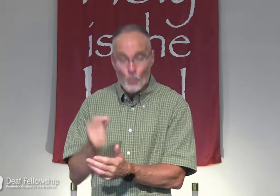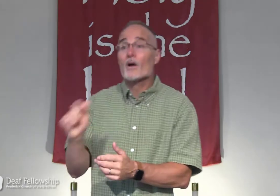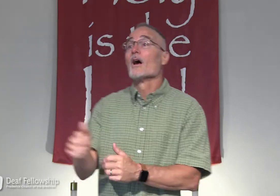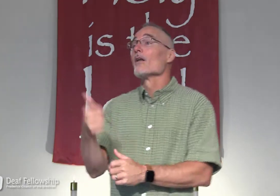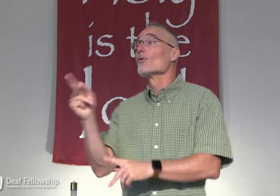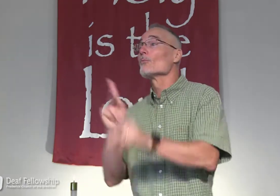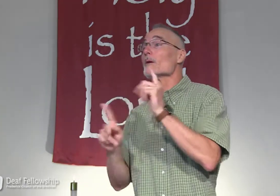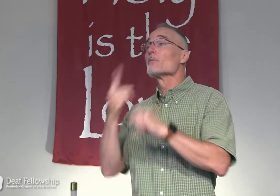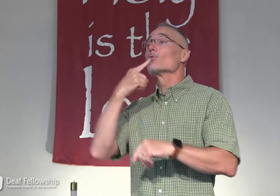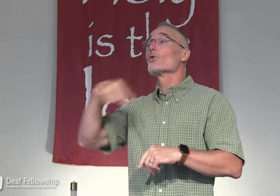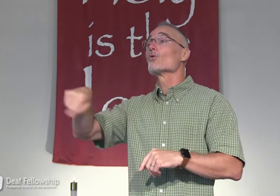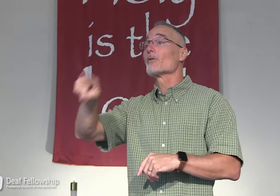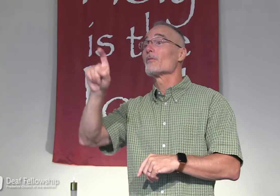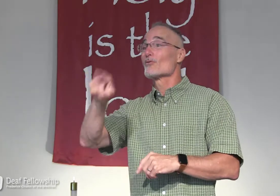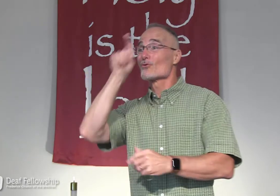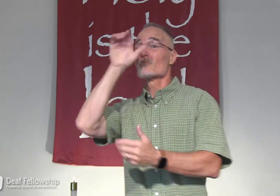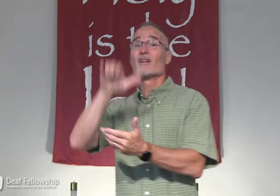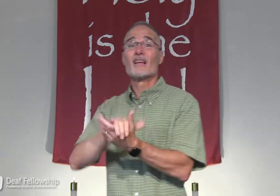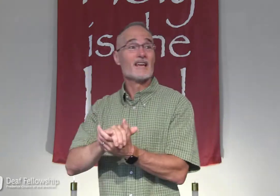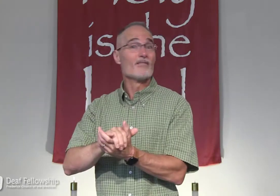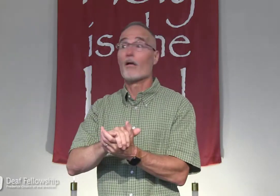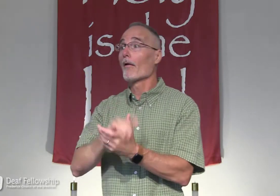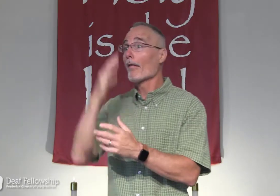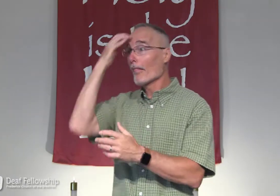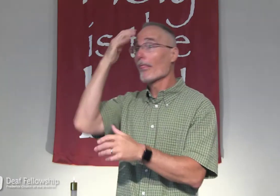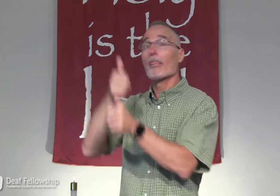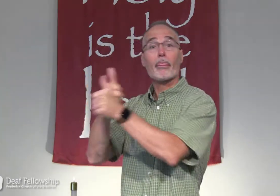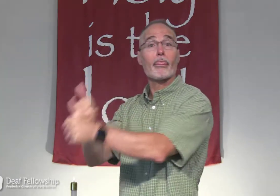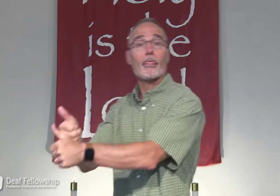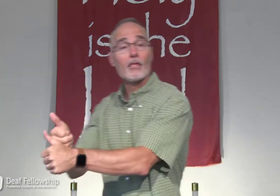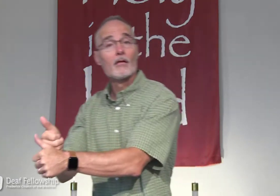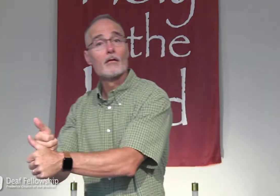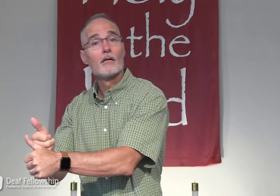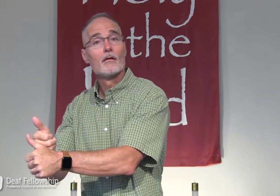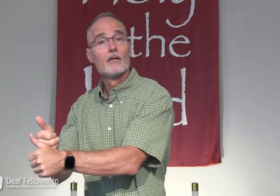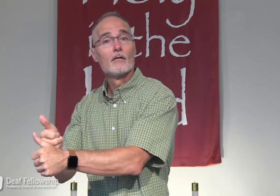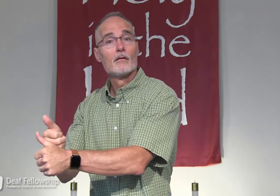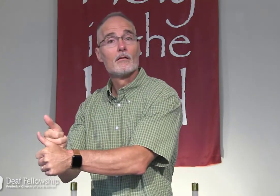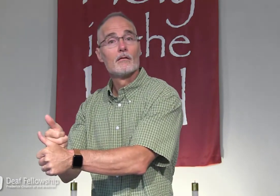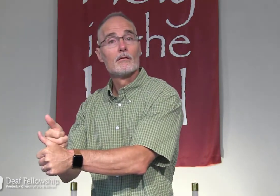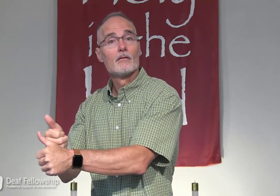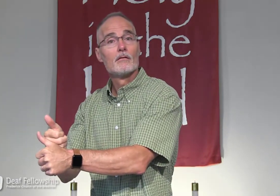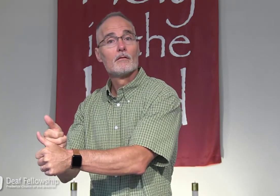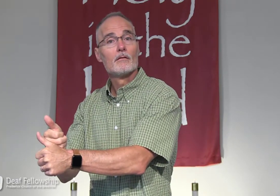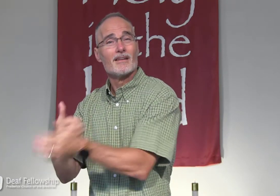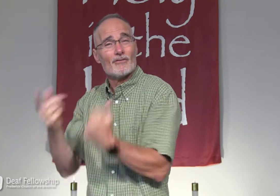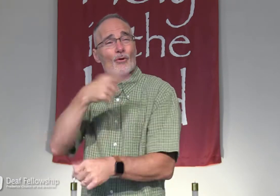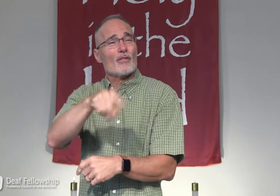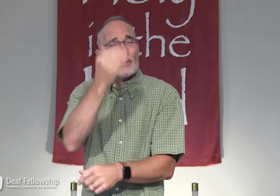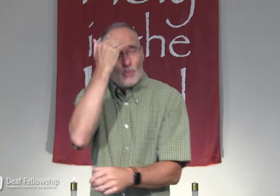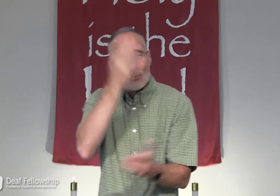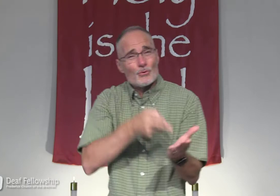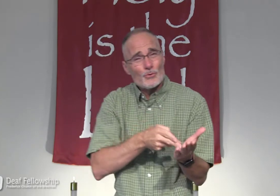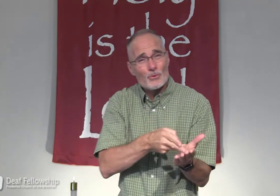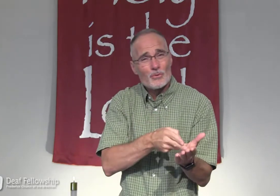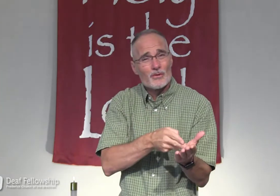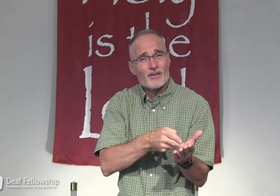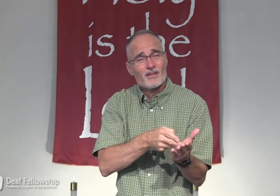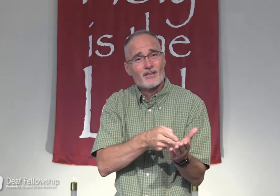They followed a different gospel. What other people told them they needed to believe, they just went along with it, even though